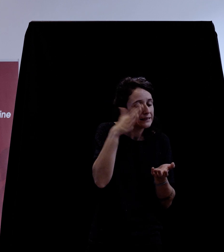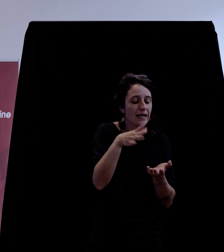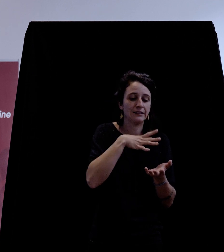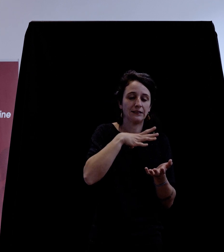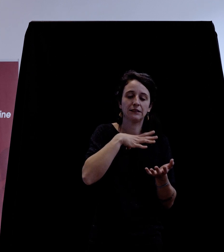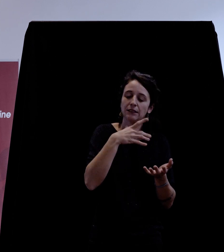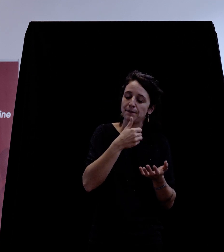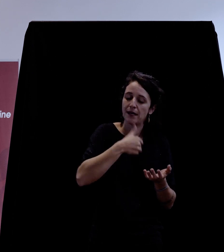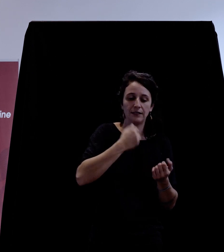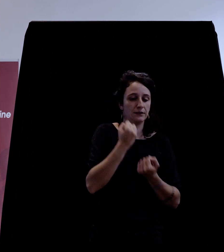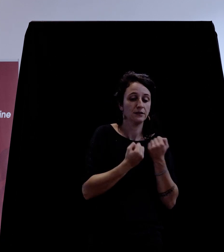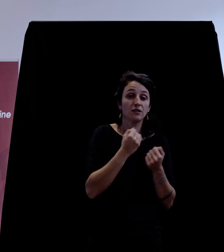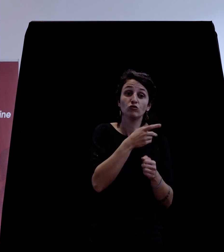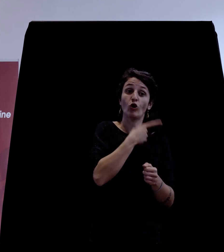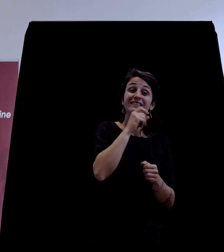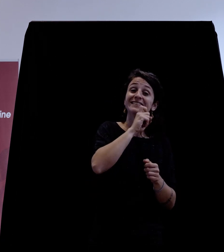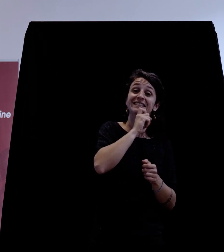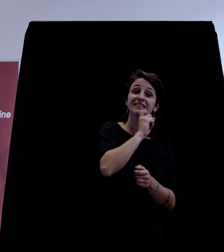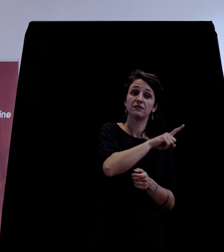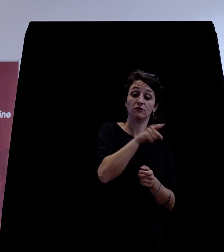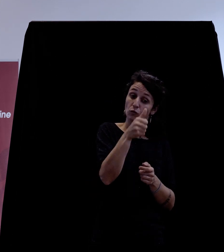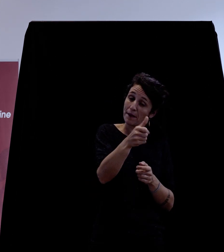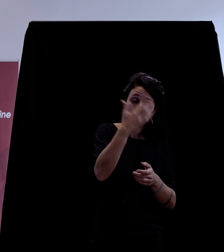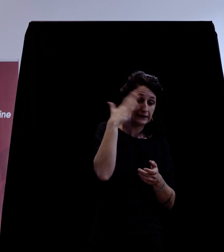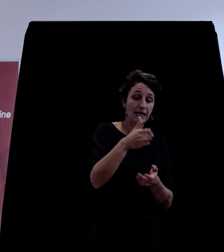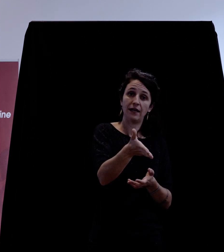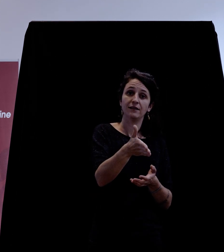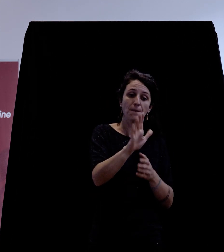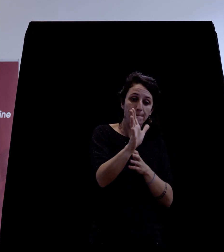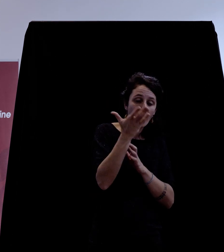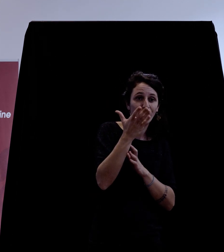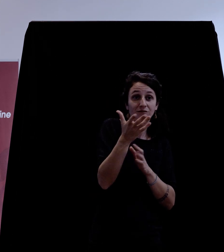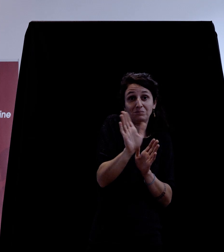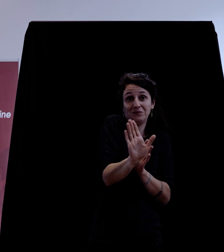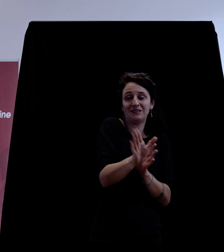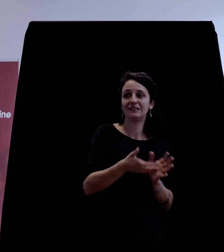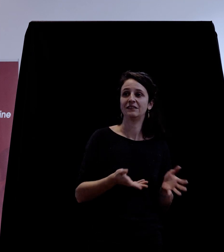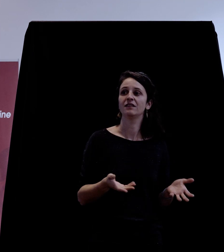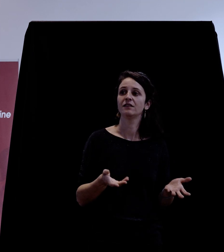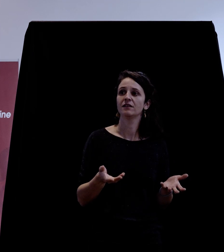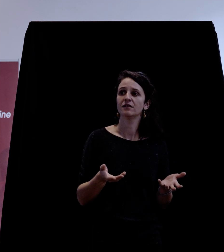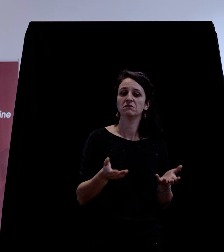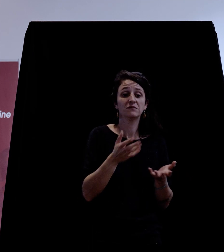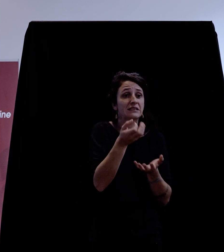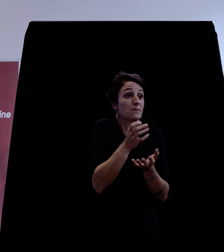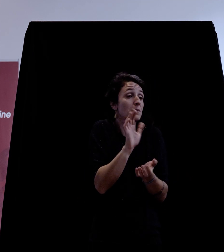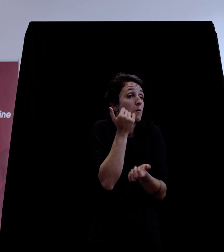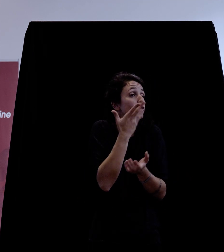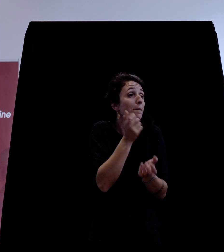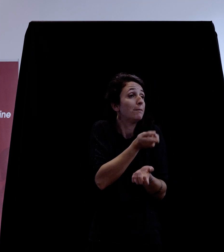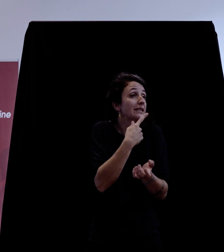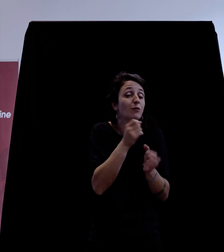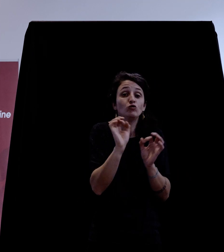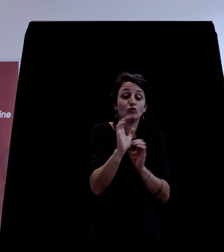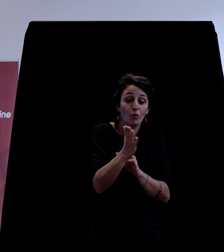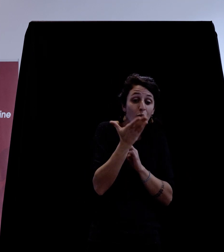medication. Right? There's something wrong here. And you can put him on sleep medication. How long will it take us